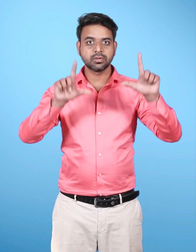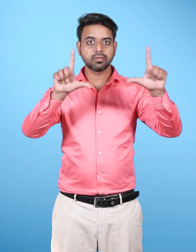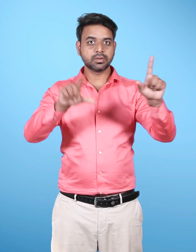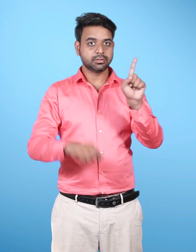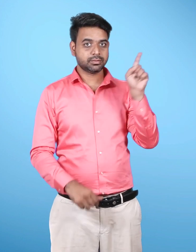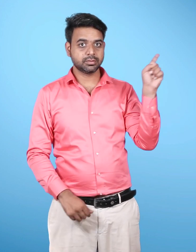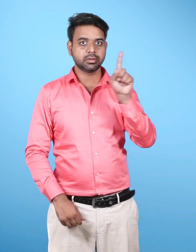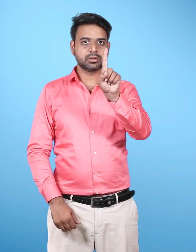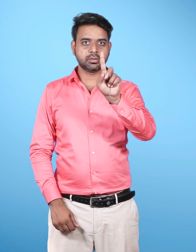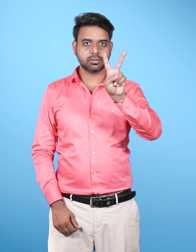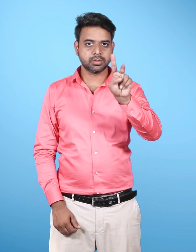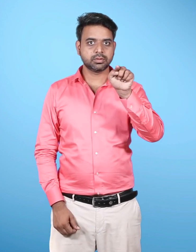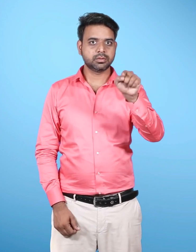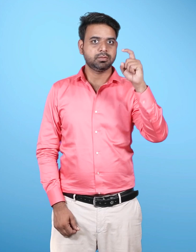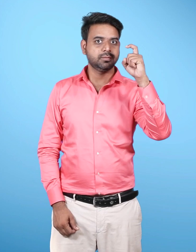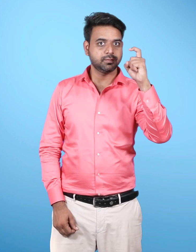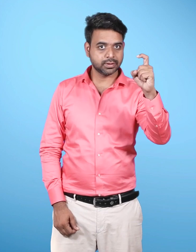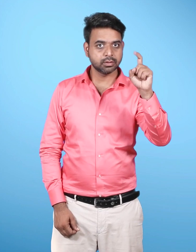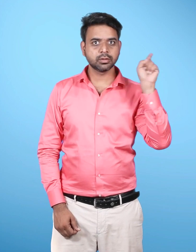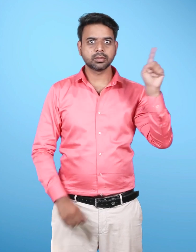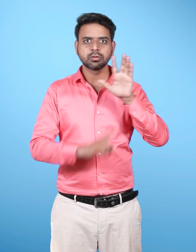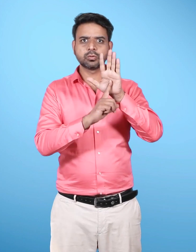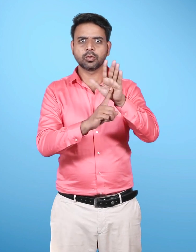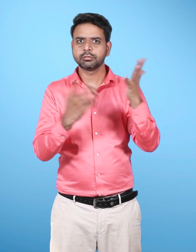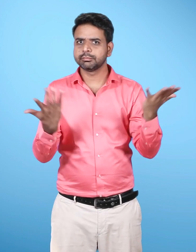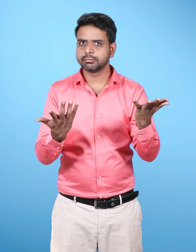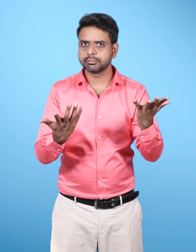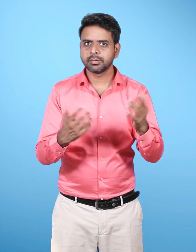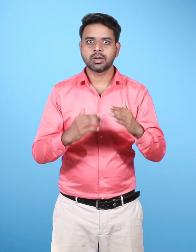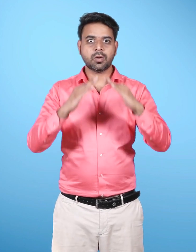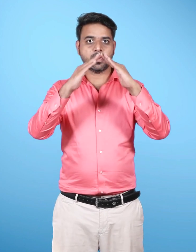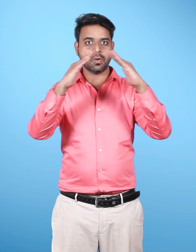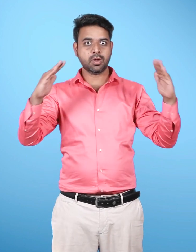Figure 12.7 shows a homemade torch.